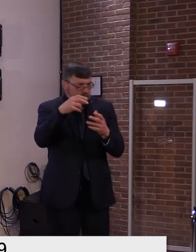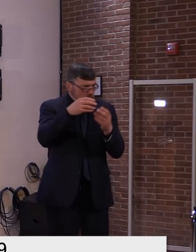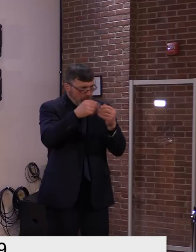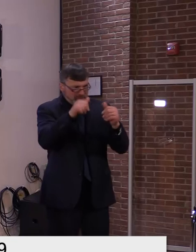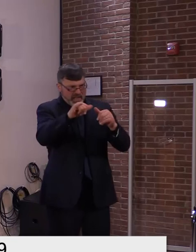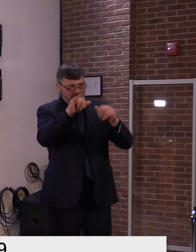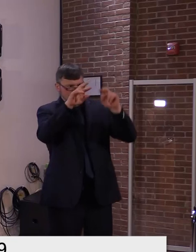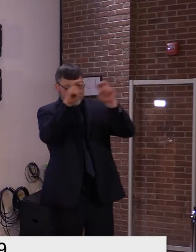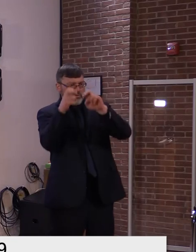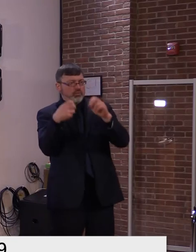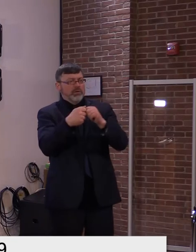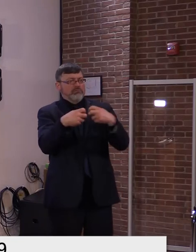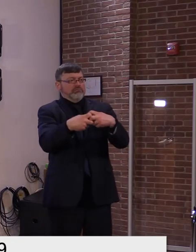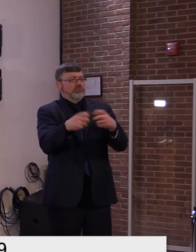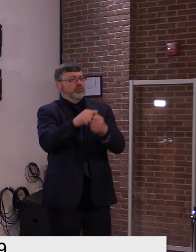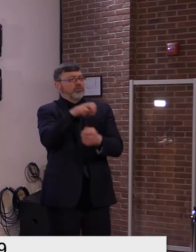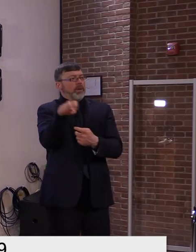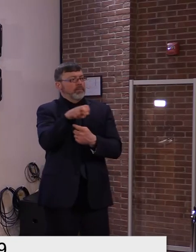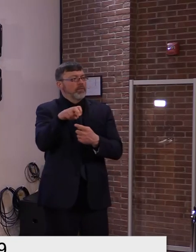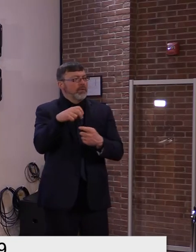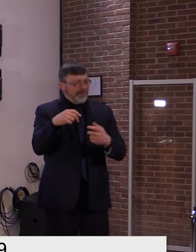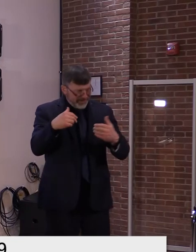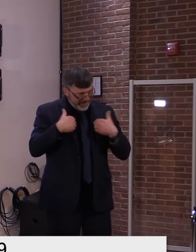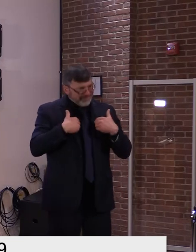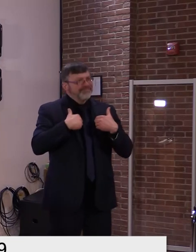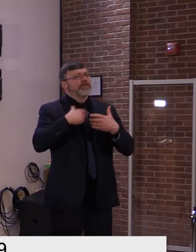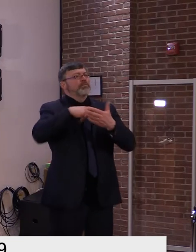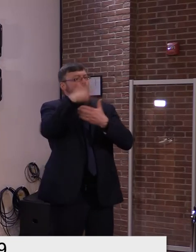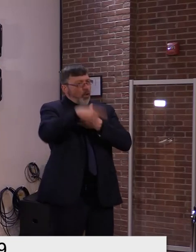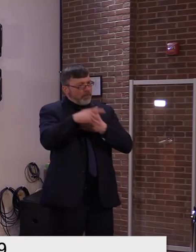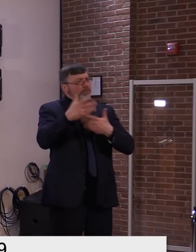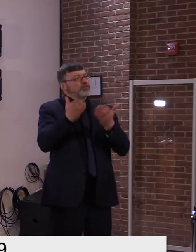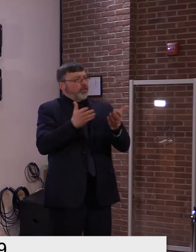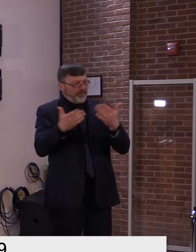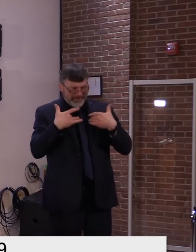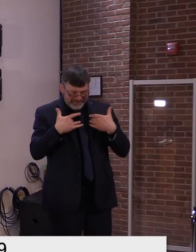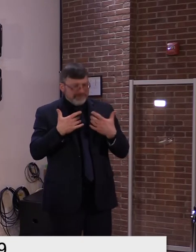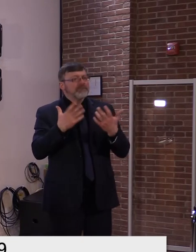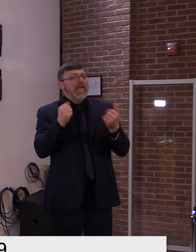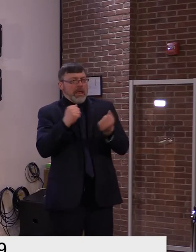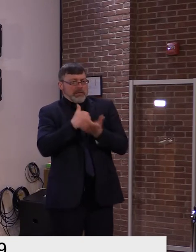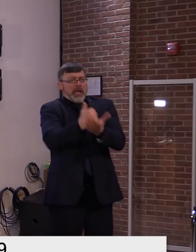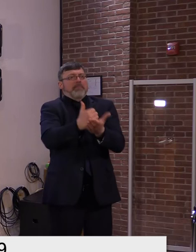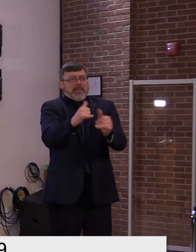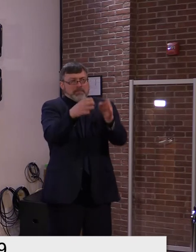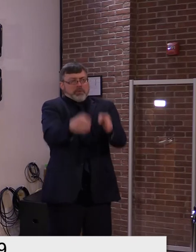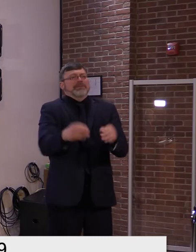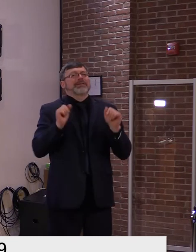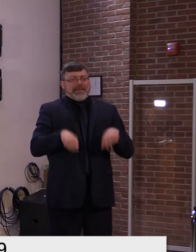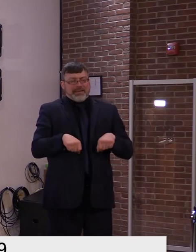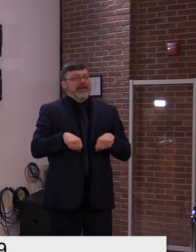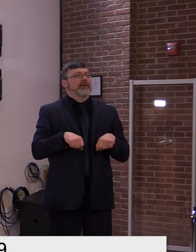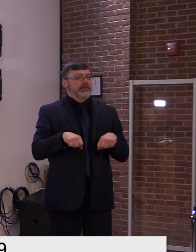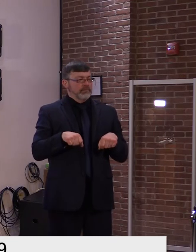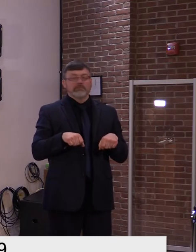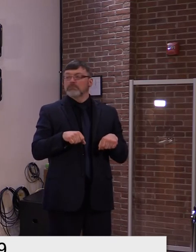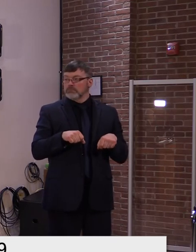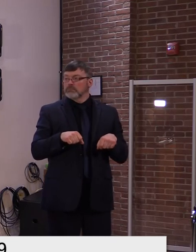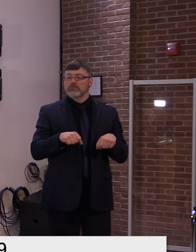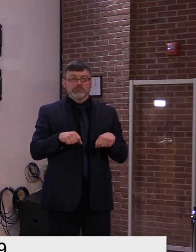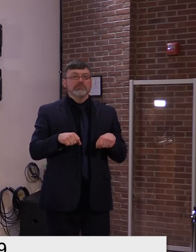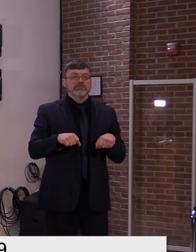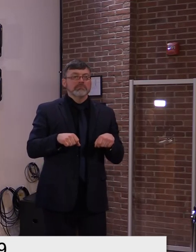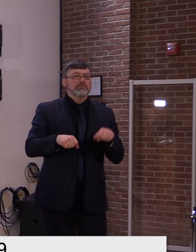We have plenty of services out there. Maybe we can connect this person with our transportation alternatives. Well, for instance, some